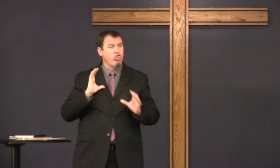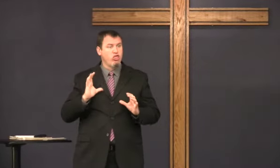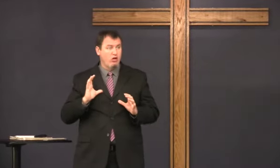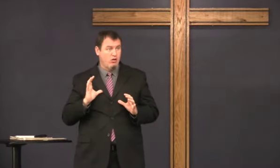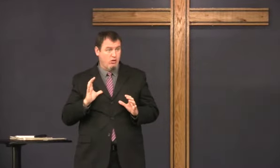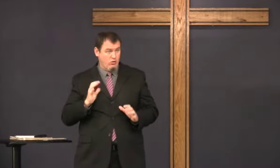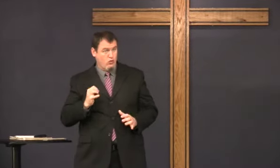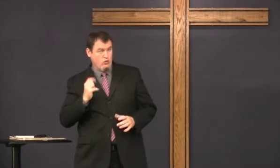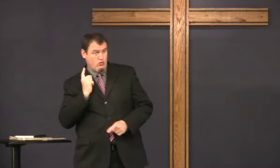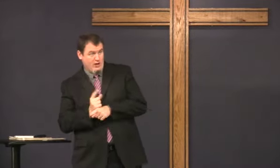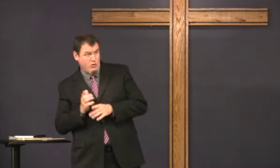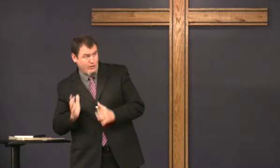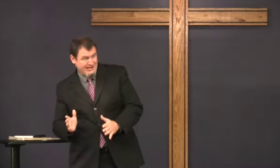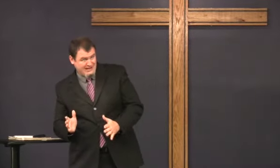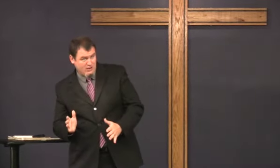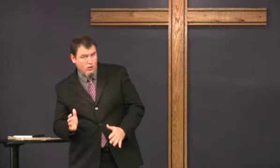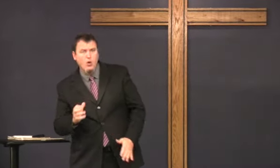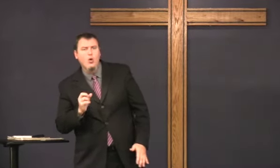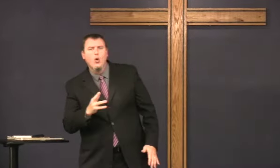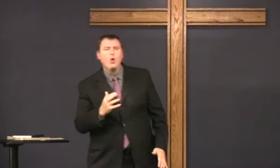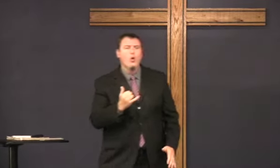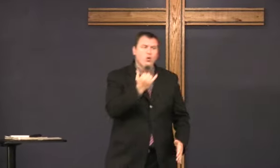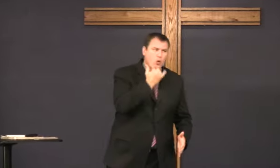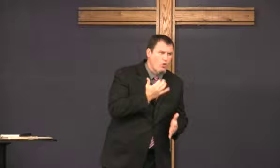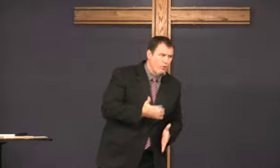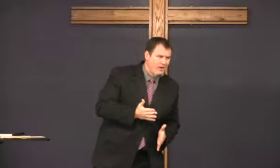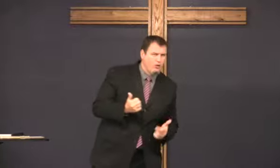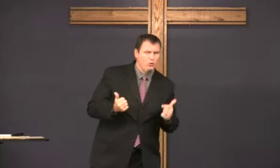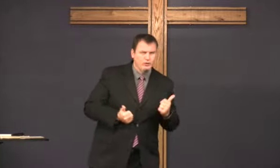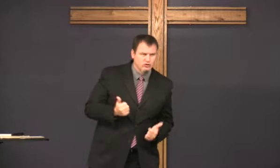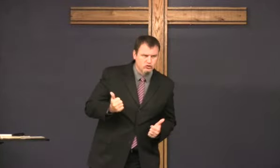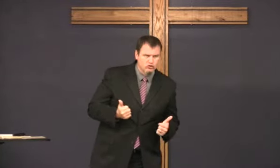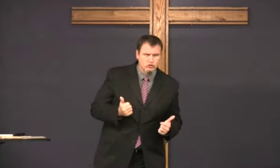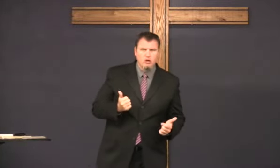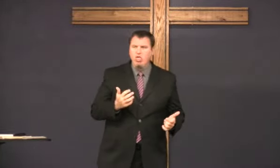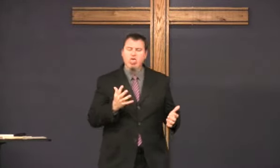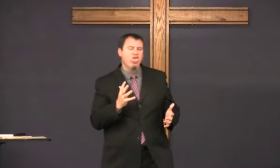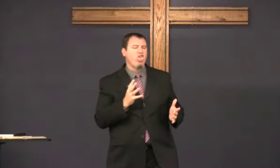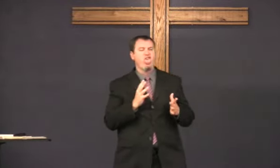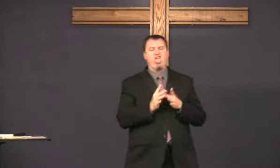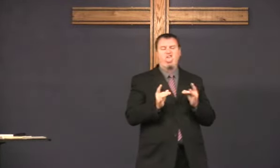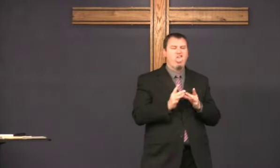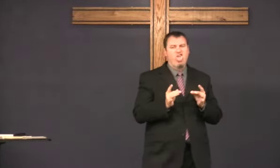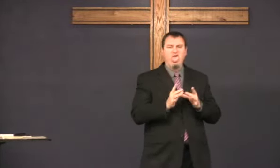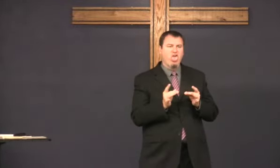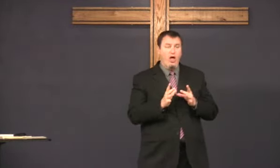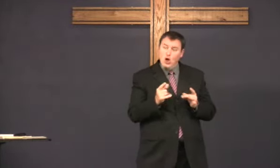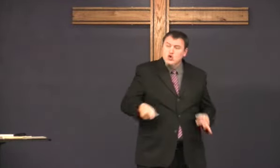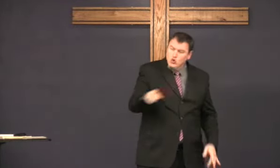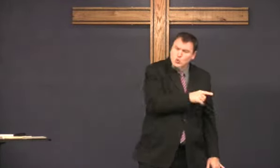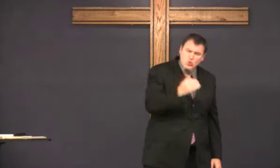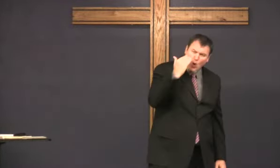or signing, or having a conversation, is it the wrong way or the right way?